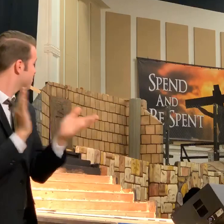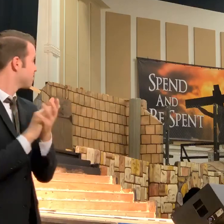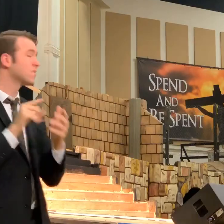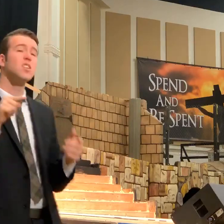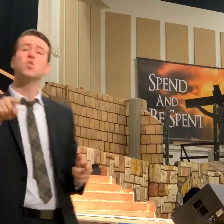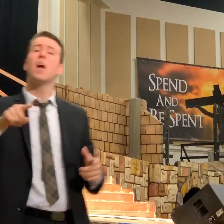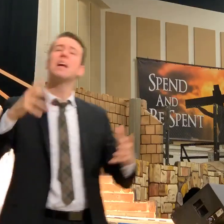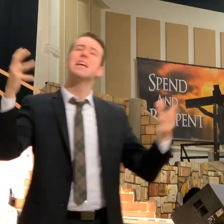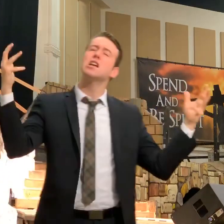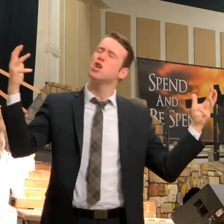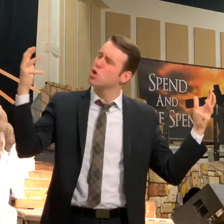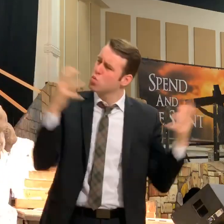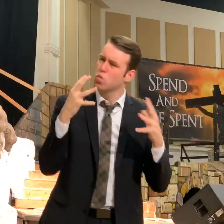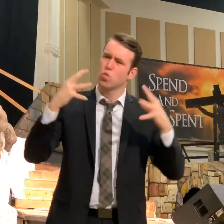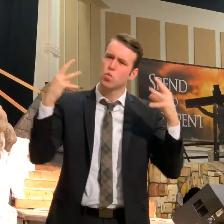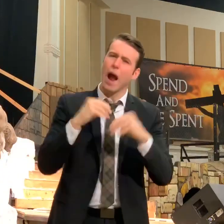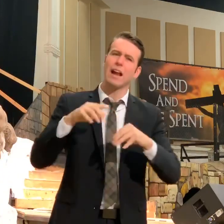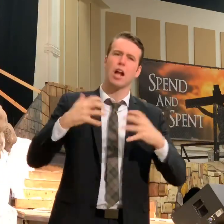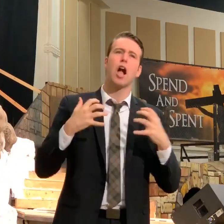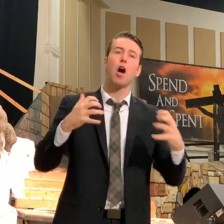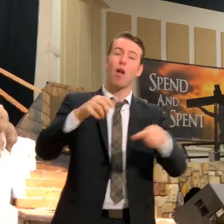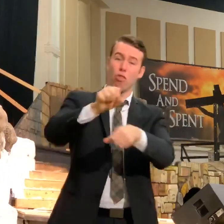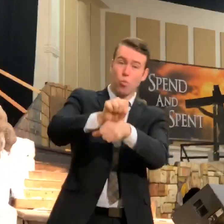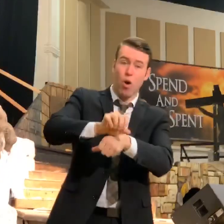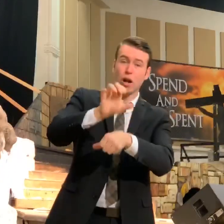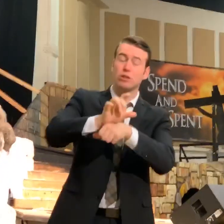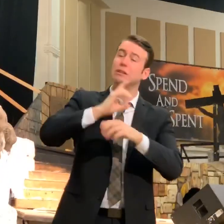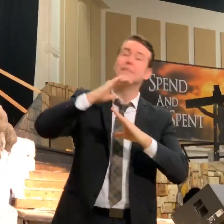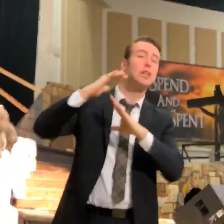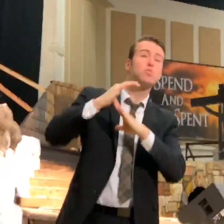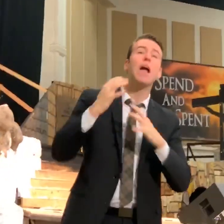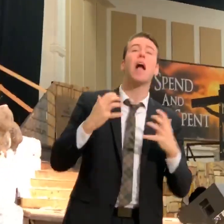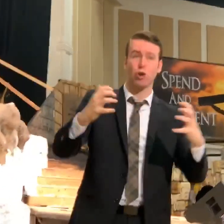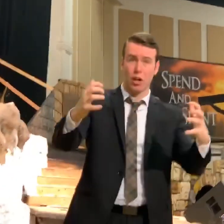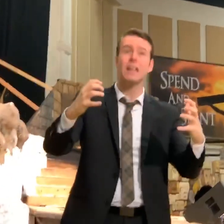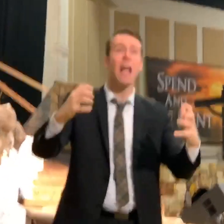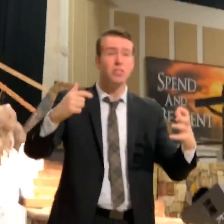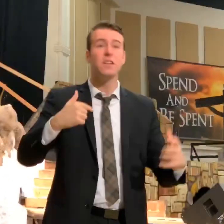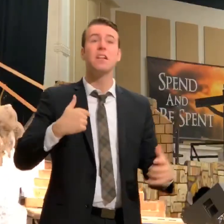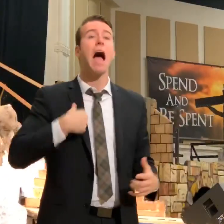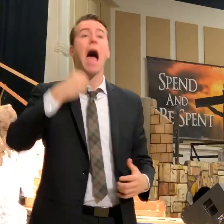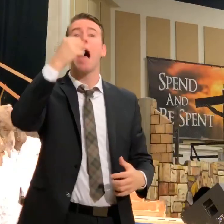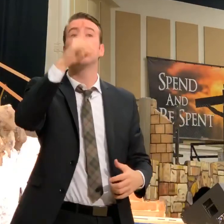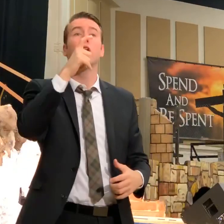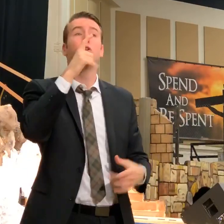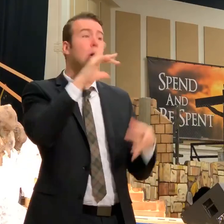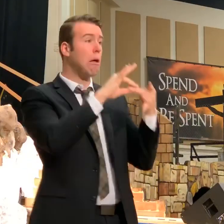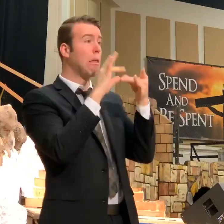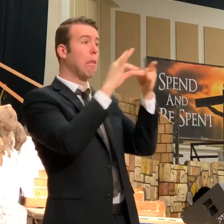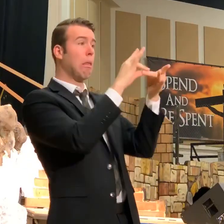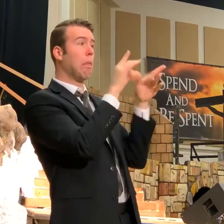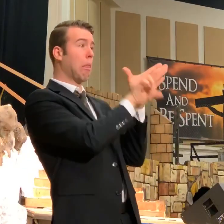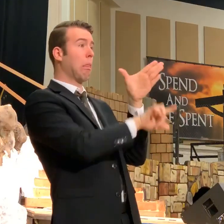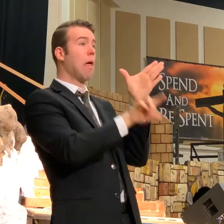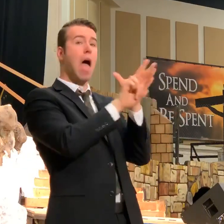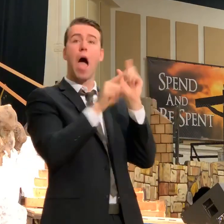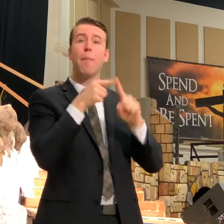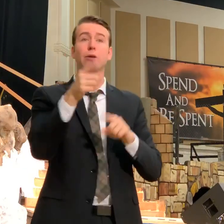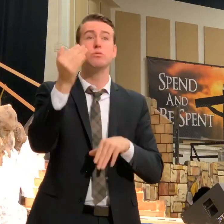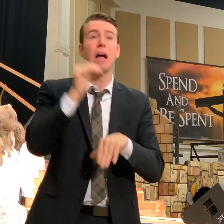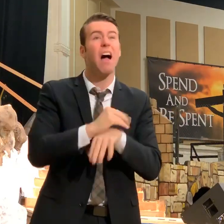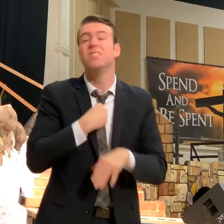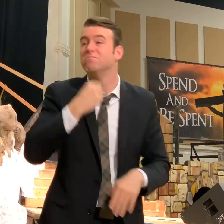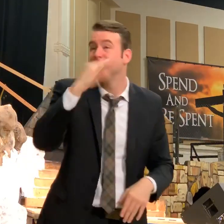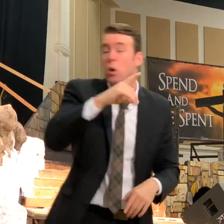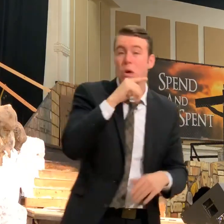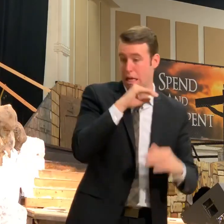You're in a great congregation. The Rock Church is a great congregation. I don't care who talked about you last night. I don't care